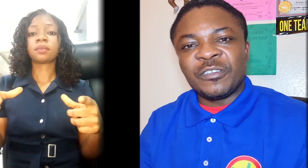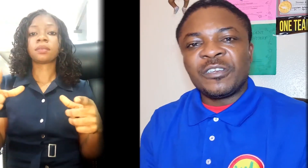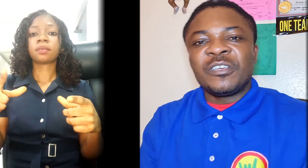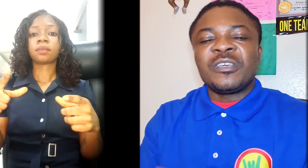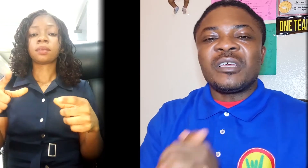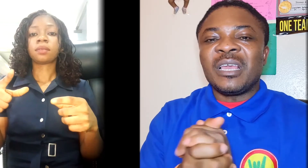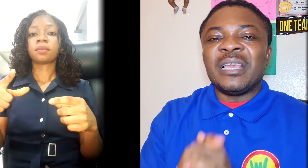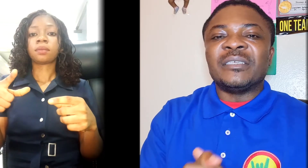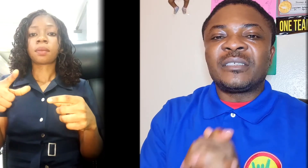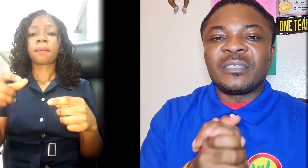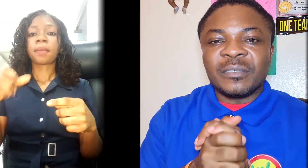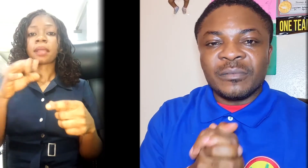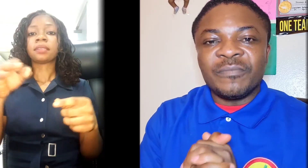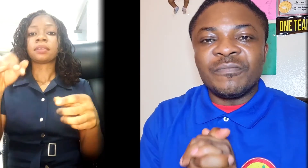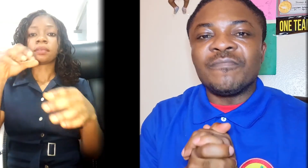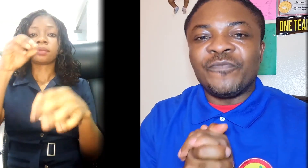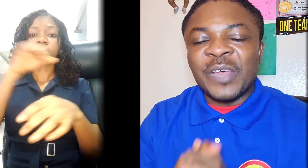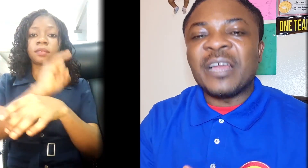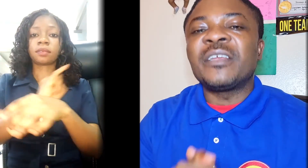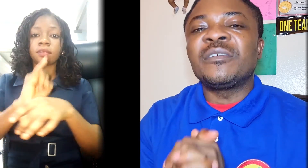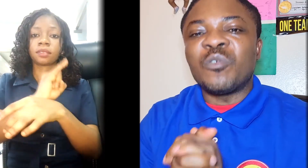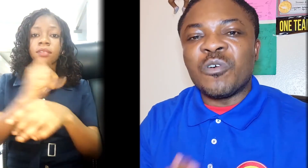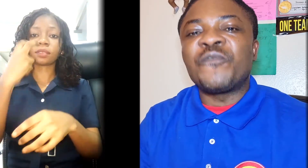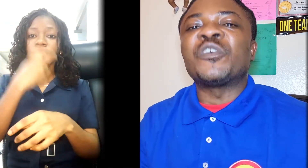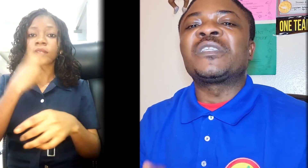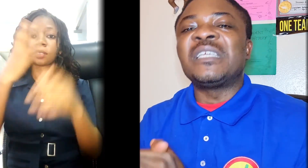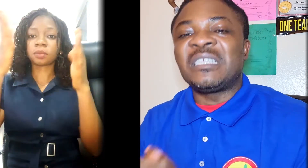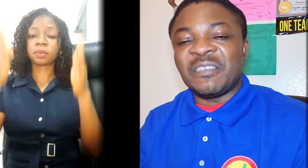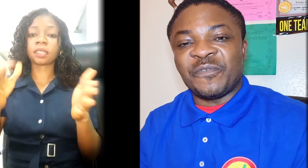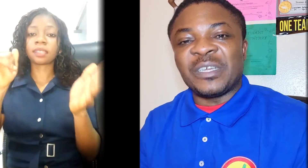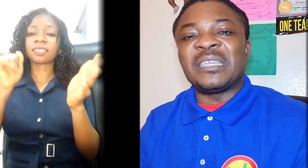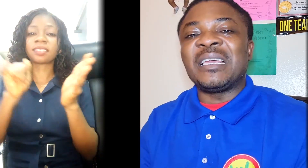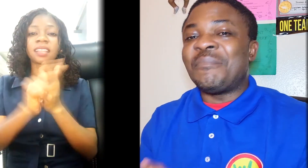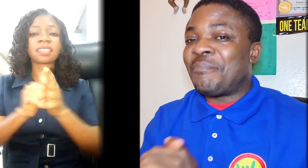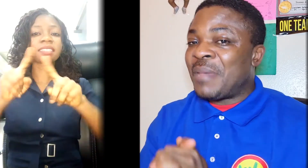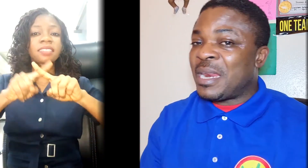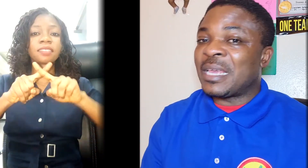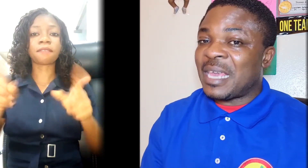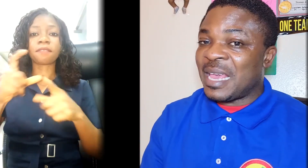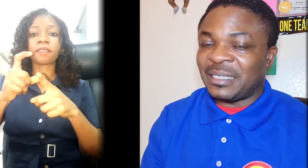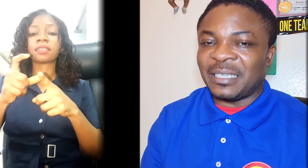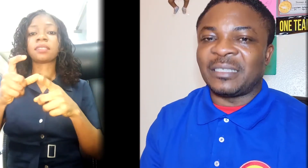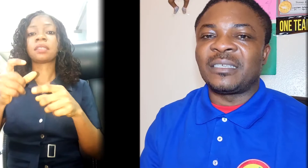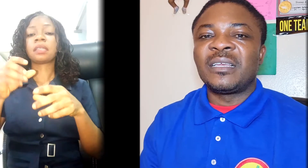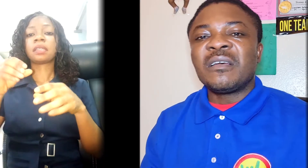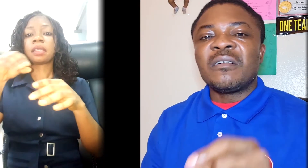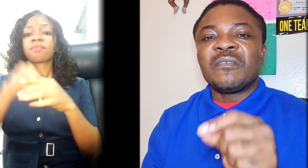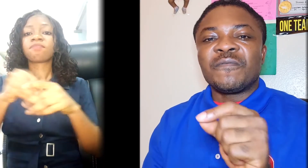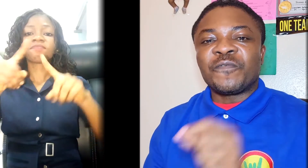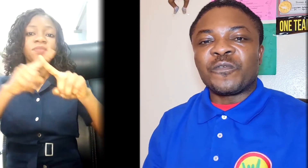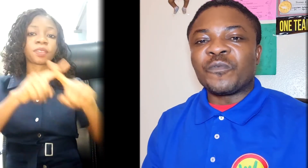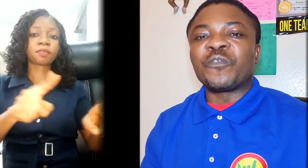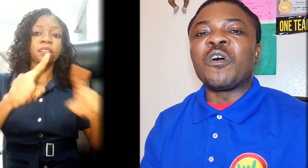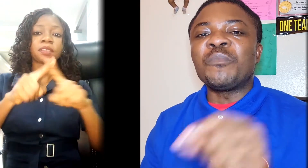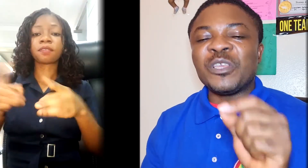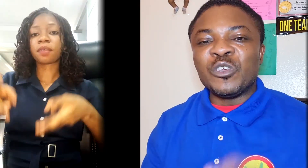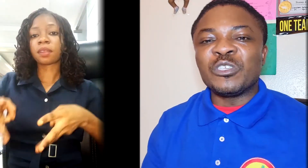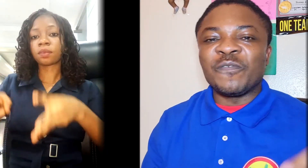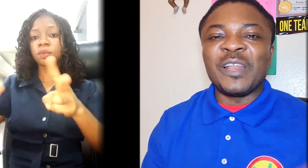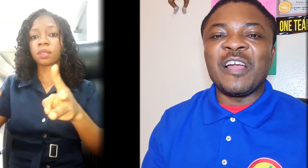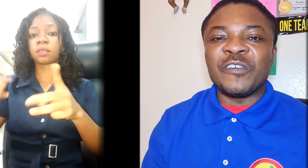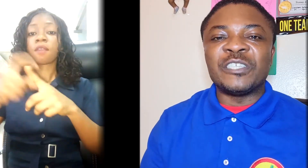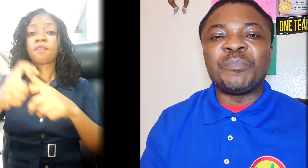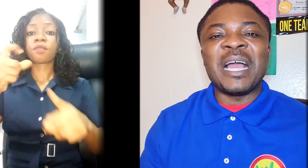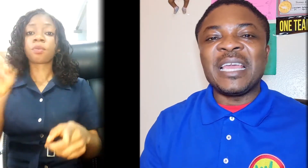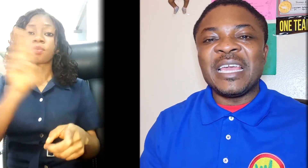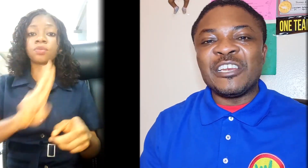speaker is very obviously different in many cases from the use